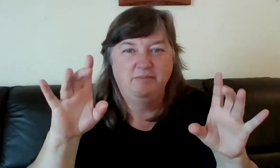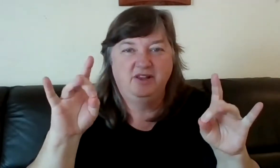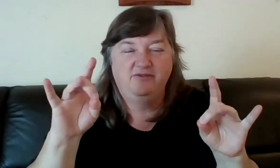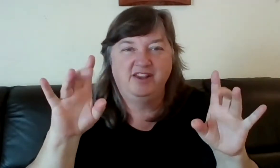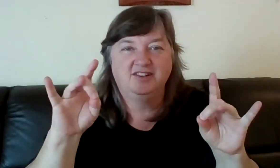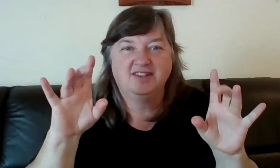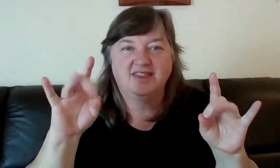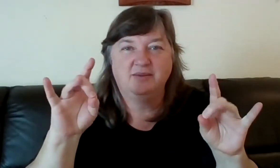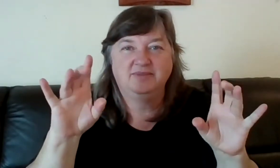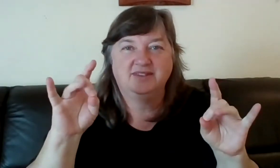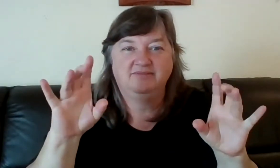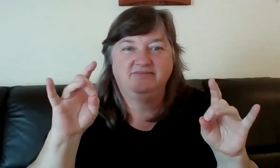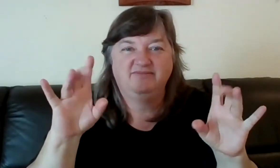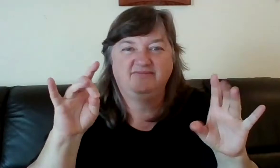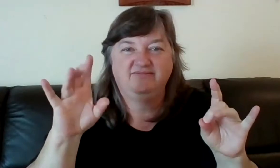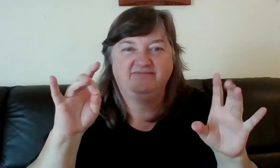Middle fingers to thumbs.